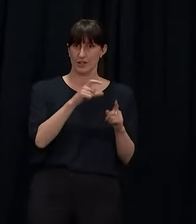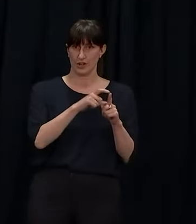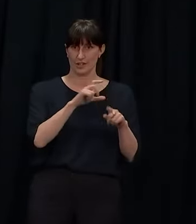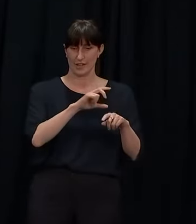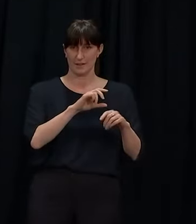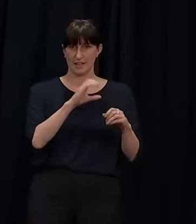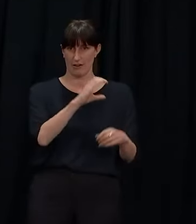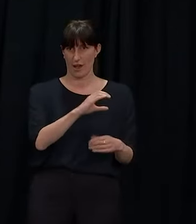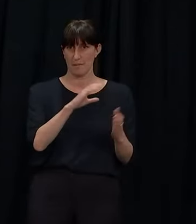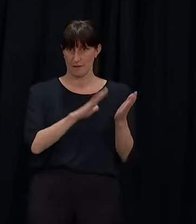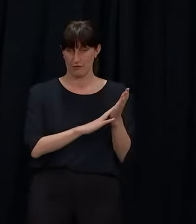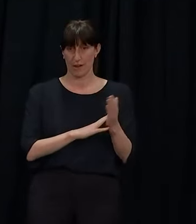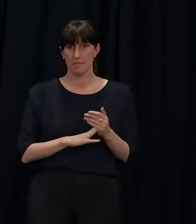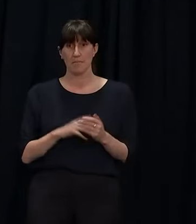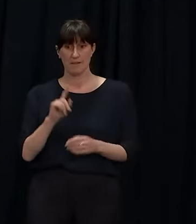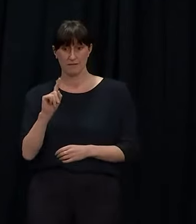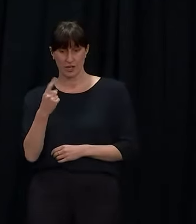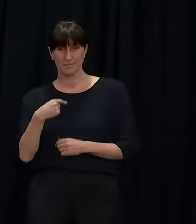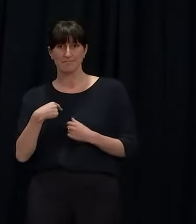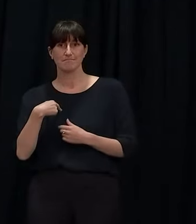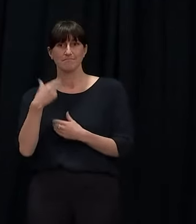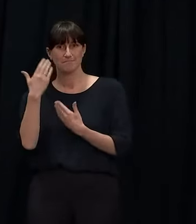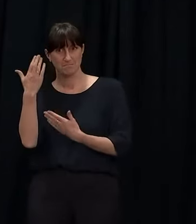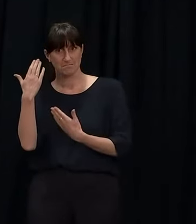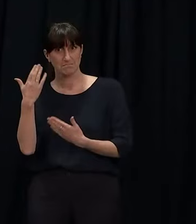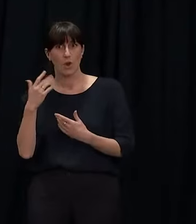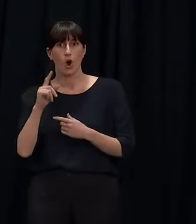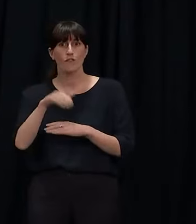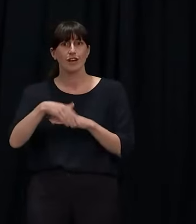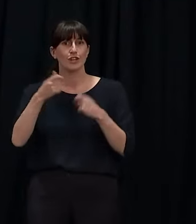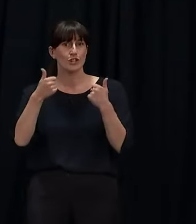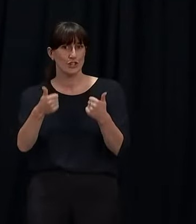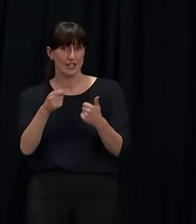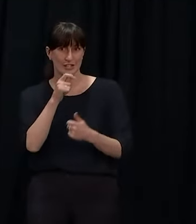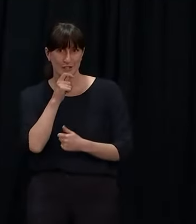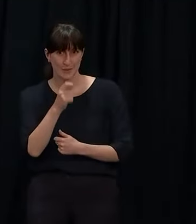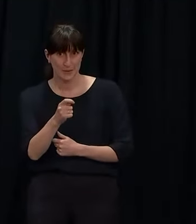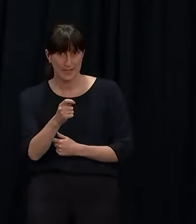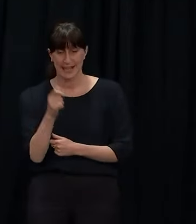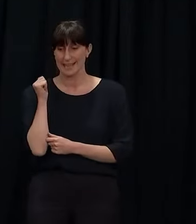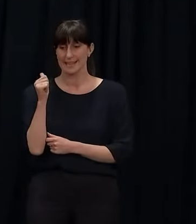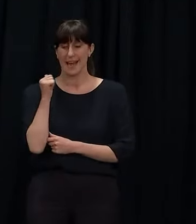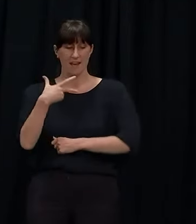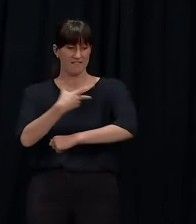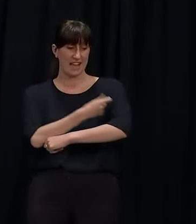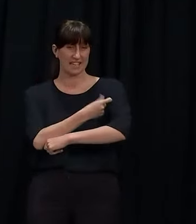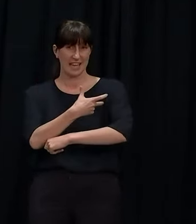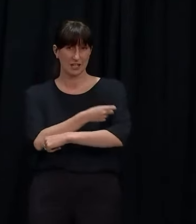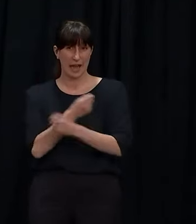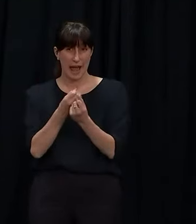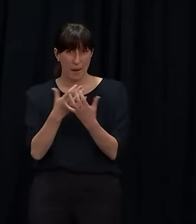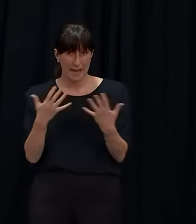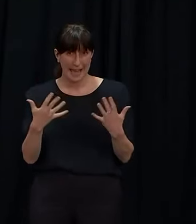news. Yesterday was another record day for the vaccination program, with